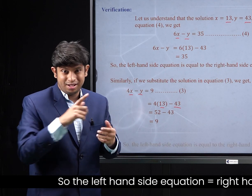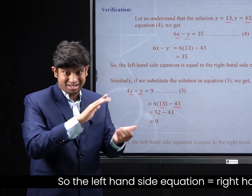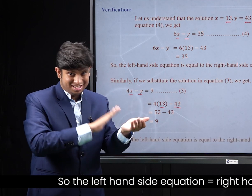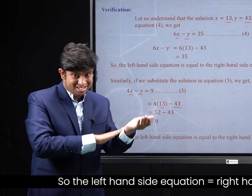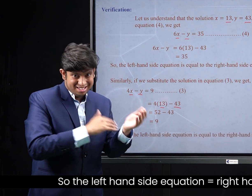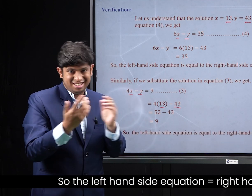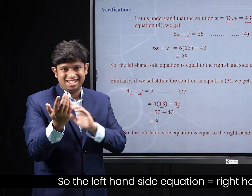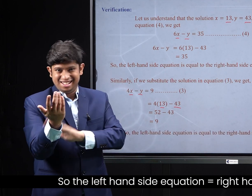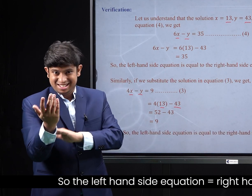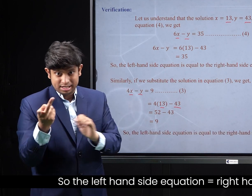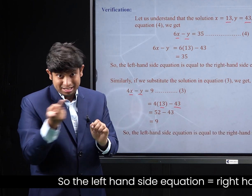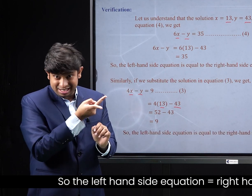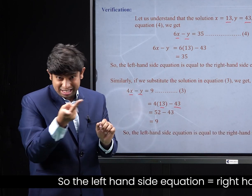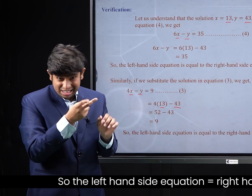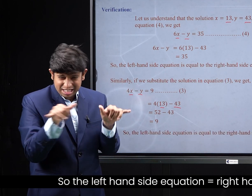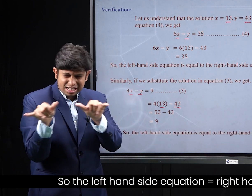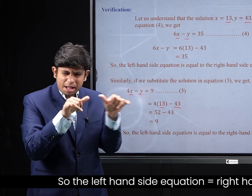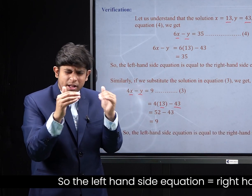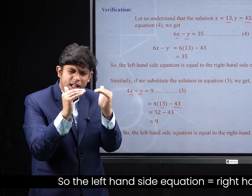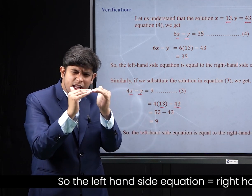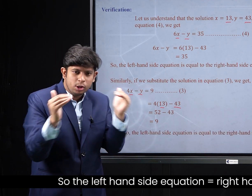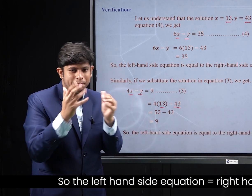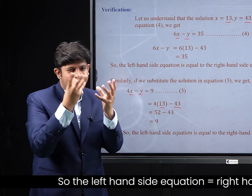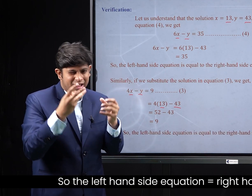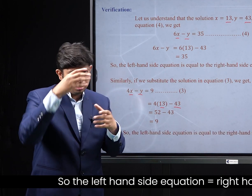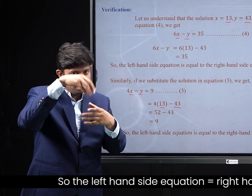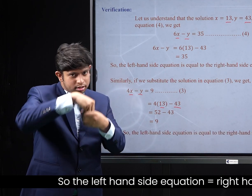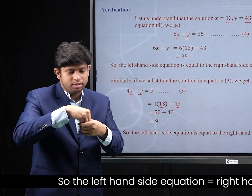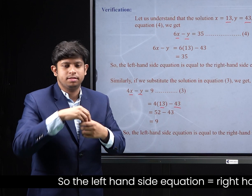So the left hand side equation is equal to right hand side equation.